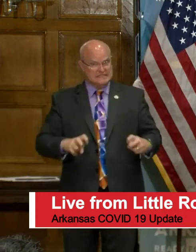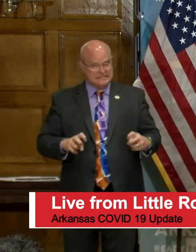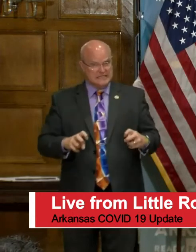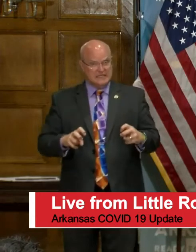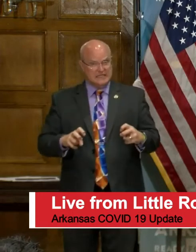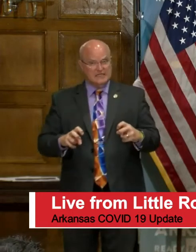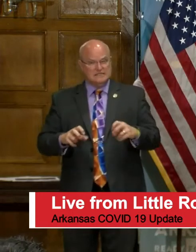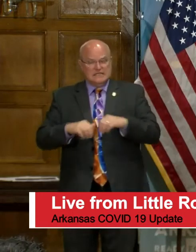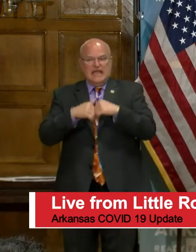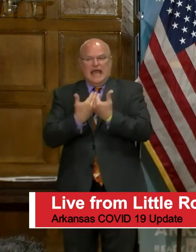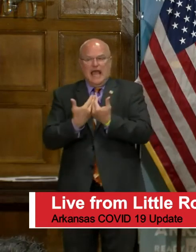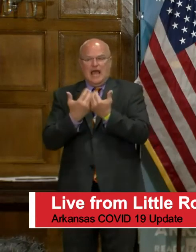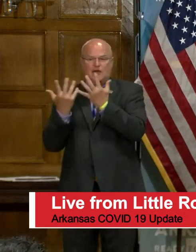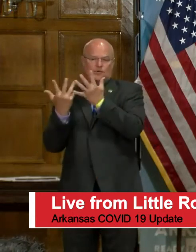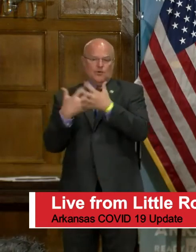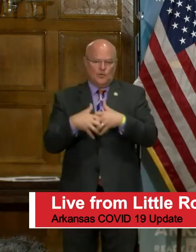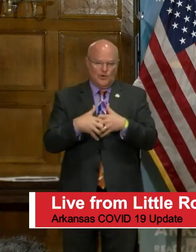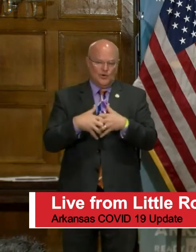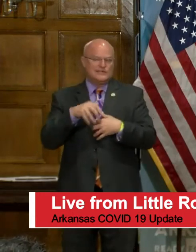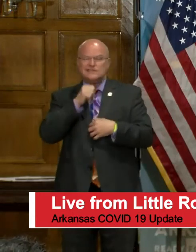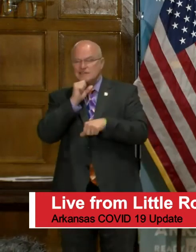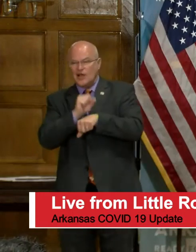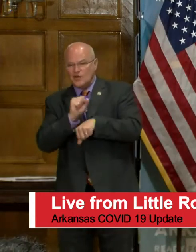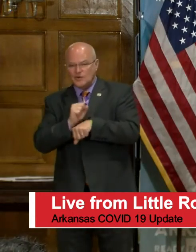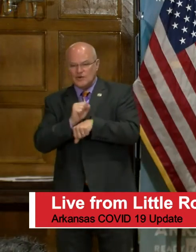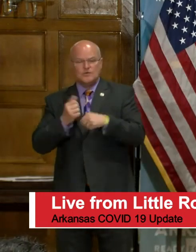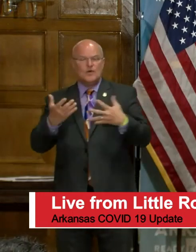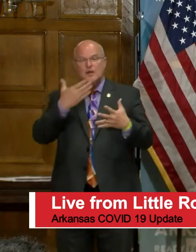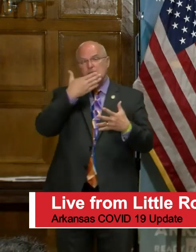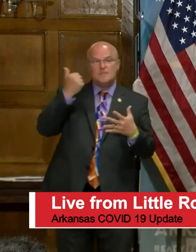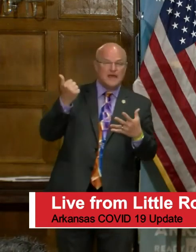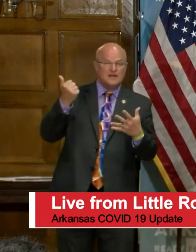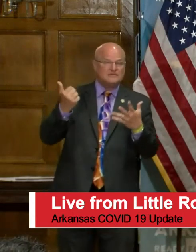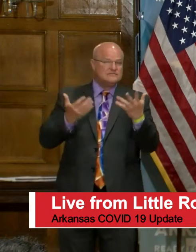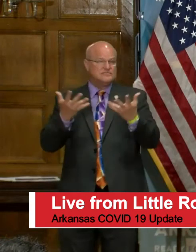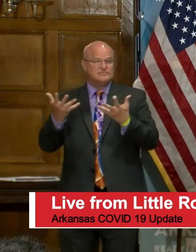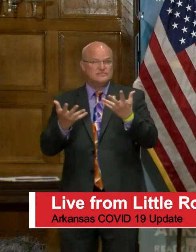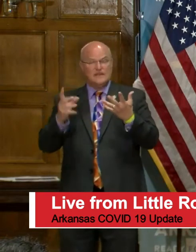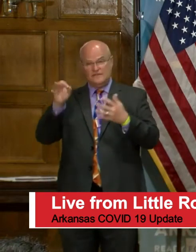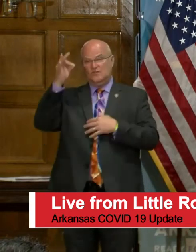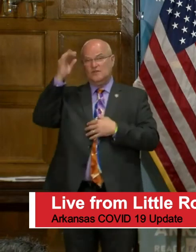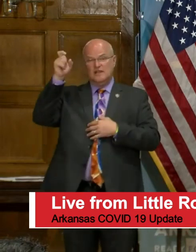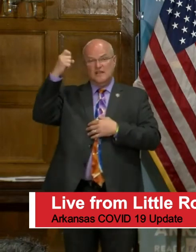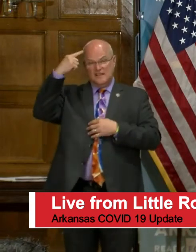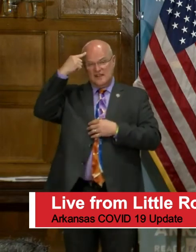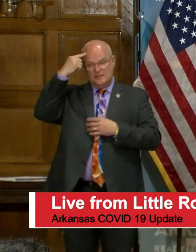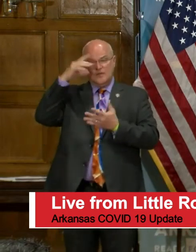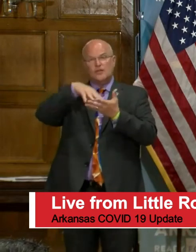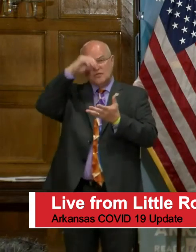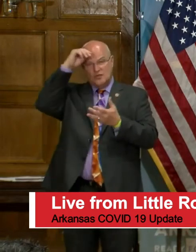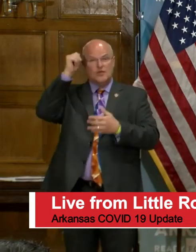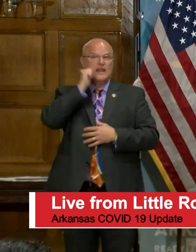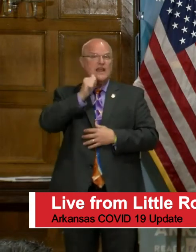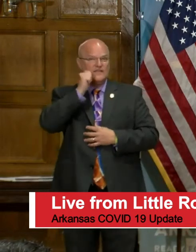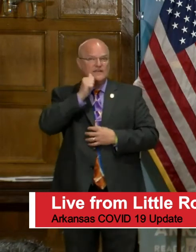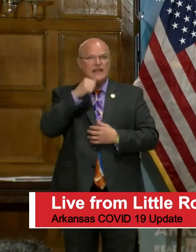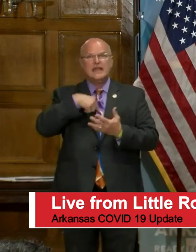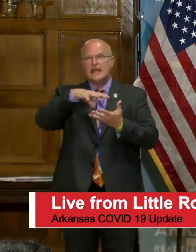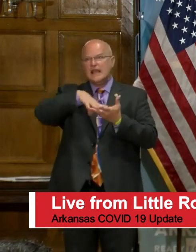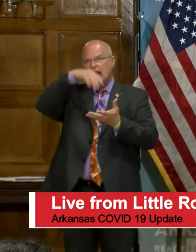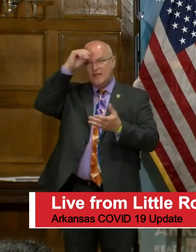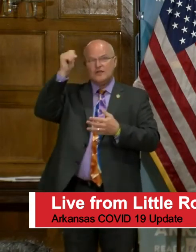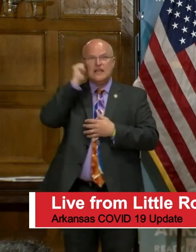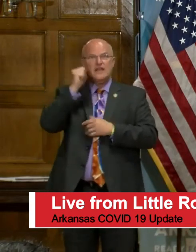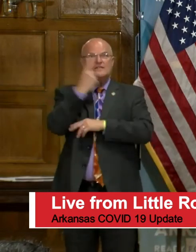how it worked, how it didn't work, what could have been done better. If you're in government, you're going to learn something every day. And I learn something